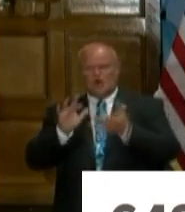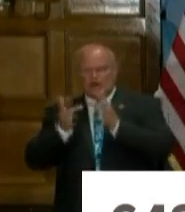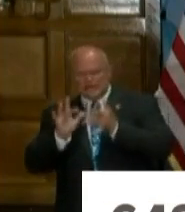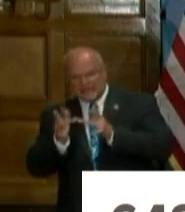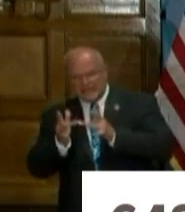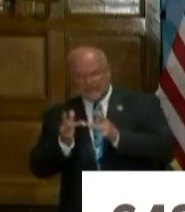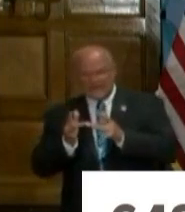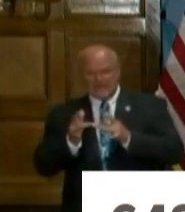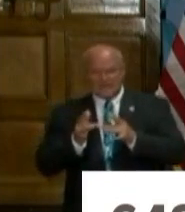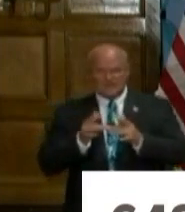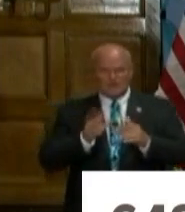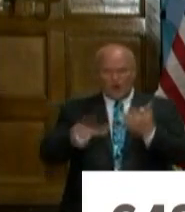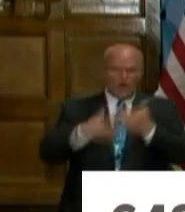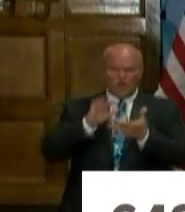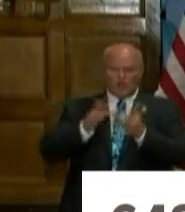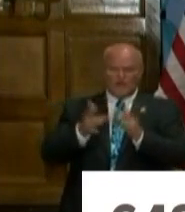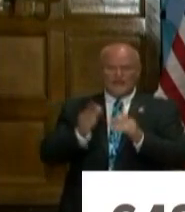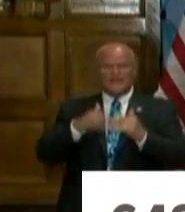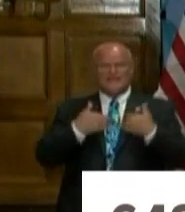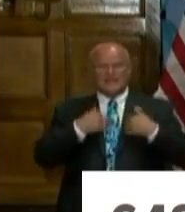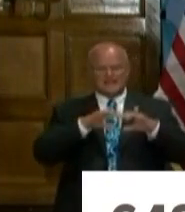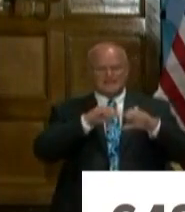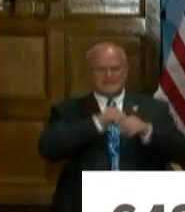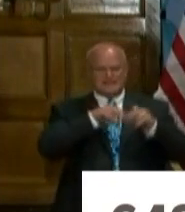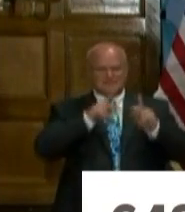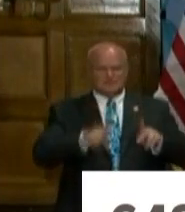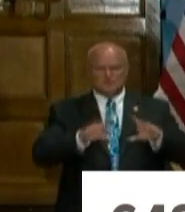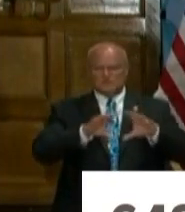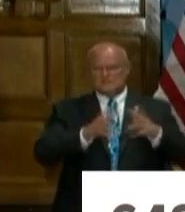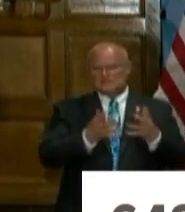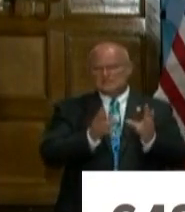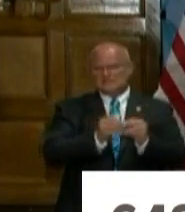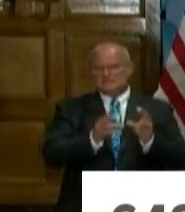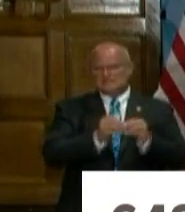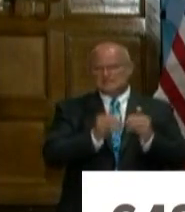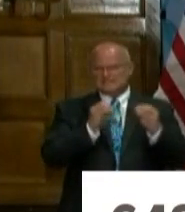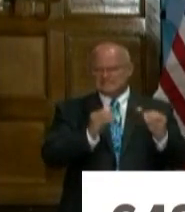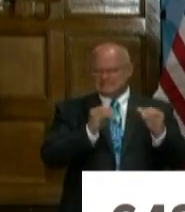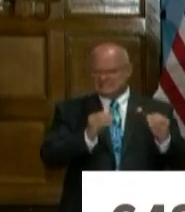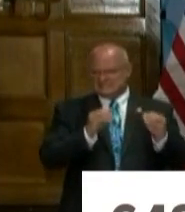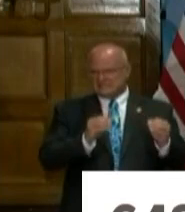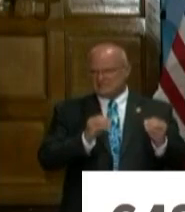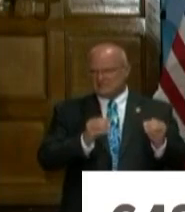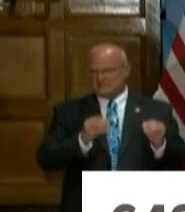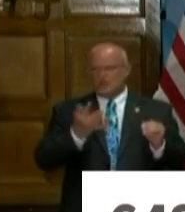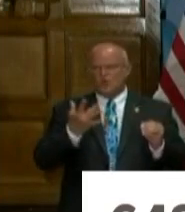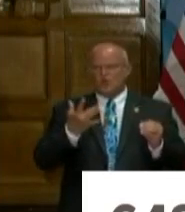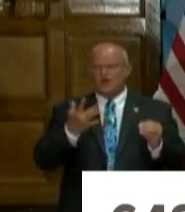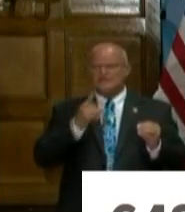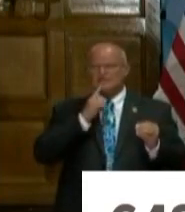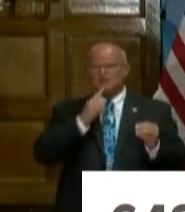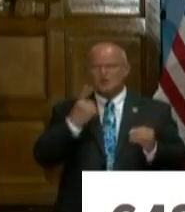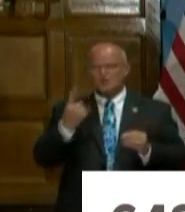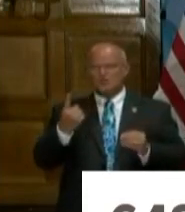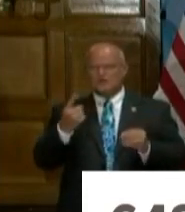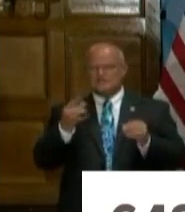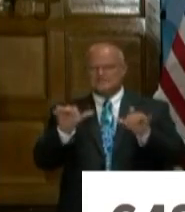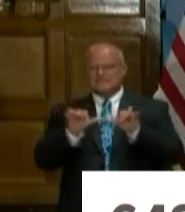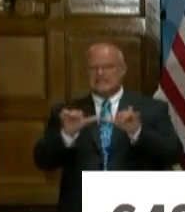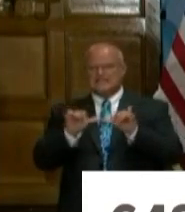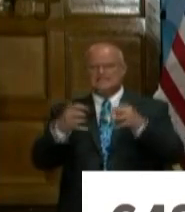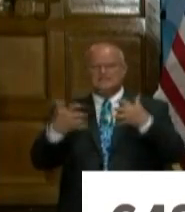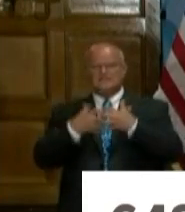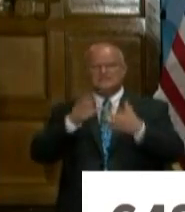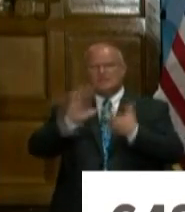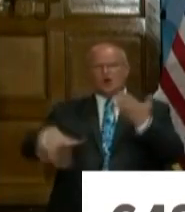than all online, rather than to have in-person education? I mean, why is there a one-size-fits-all